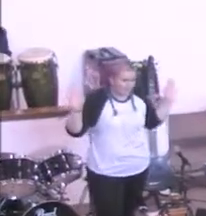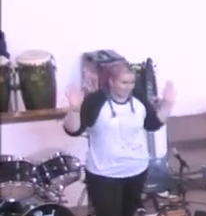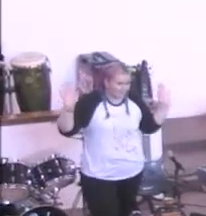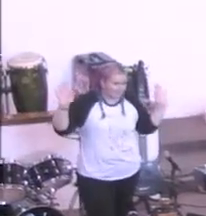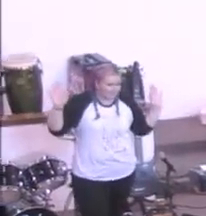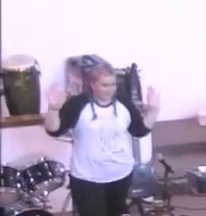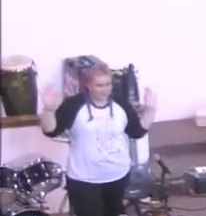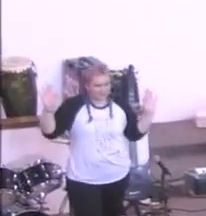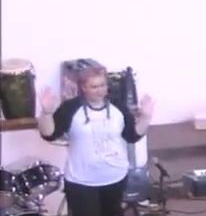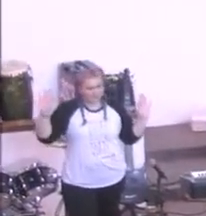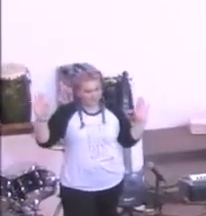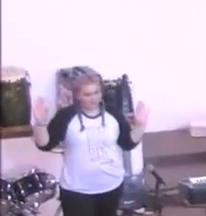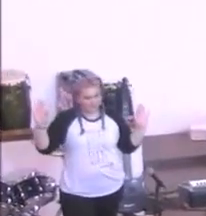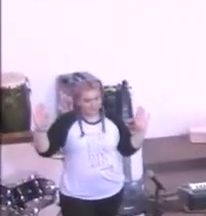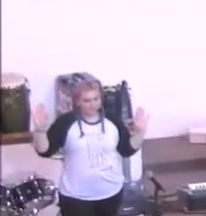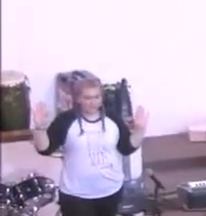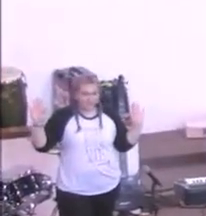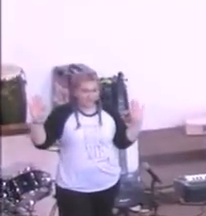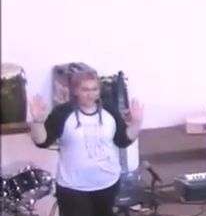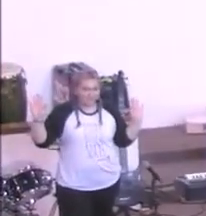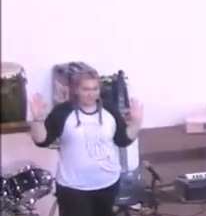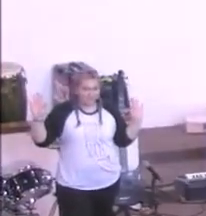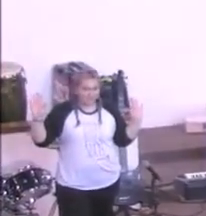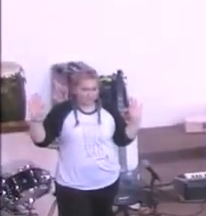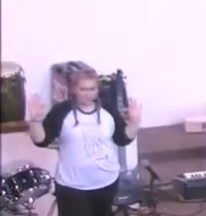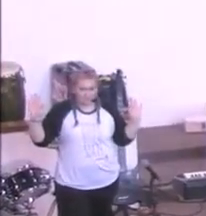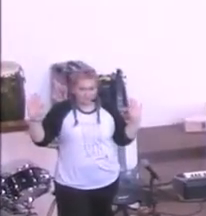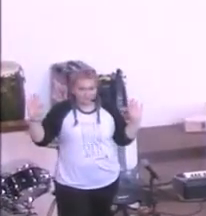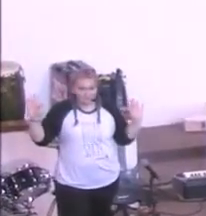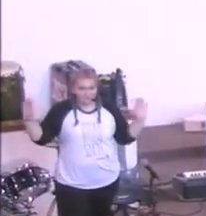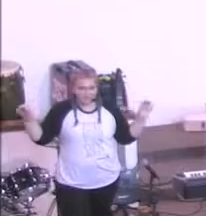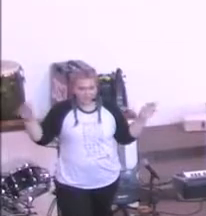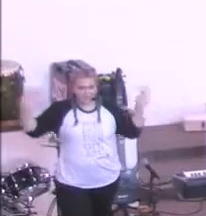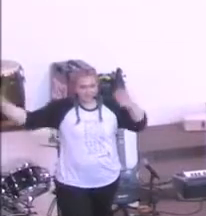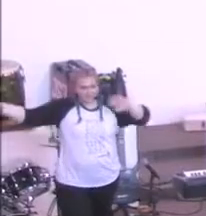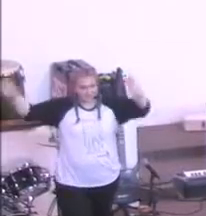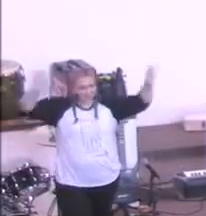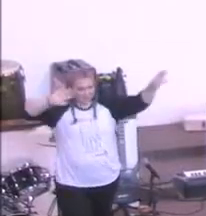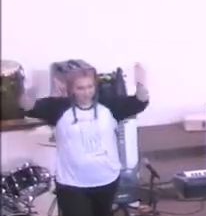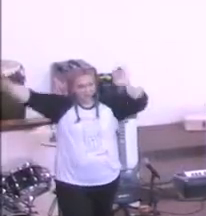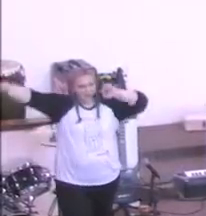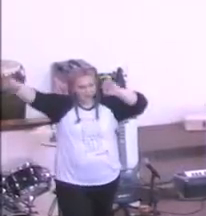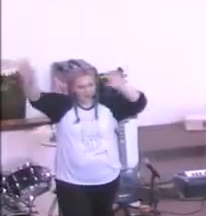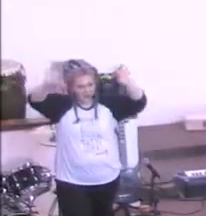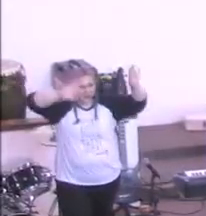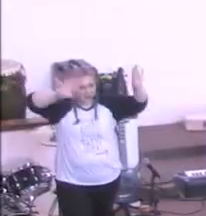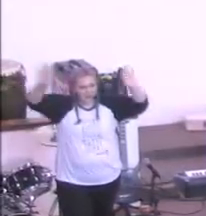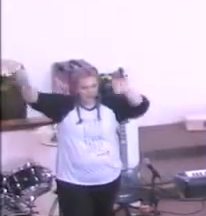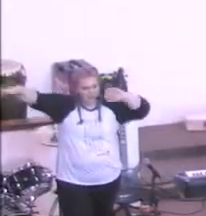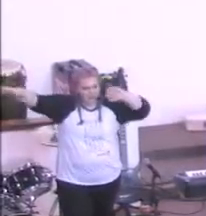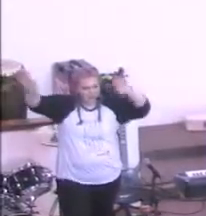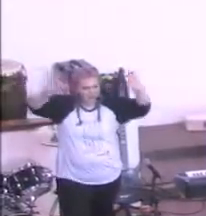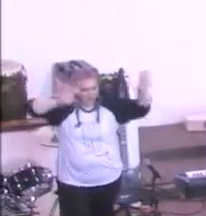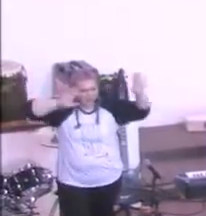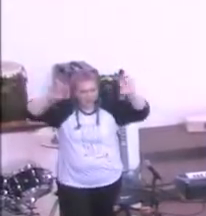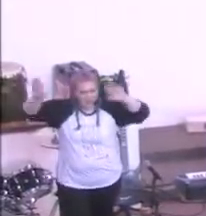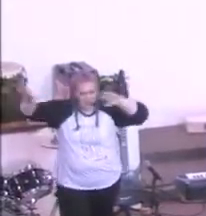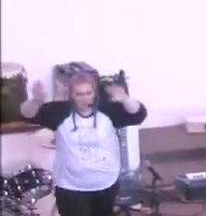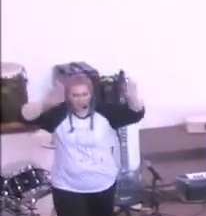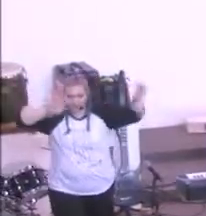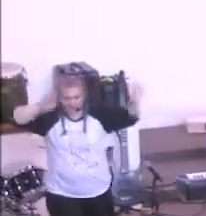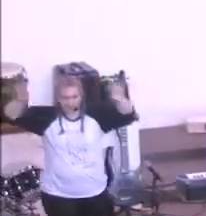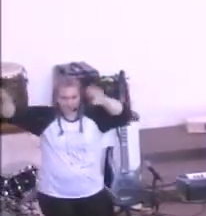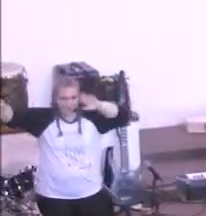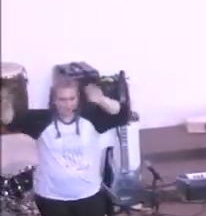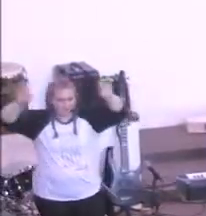all. Okay, now, DJ, let's sing James 1:22. Just sing as I sing and do as I do. Here we go. Crank it up. Come on, cowboy,